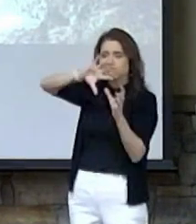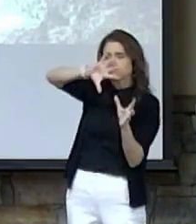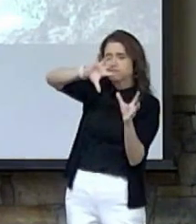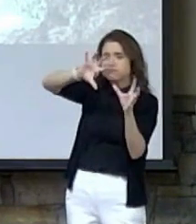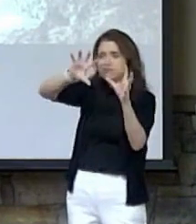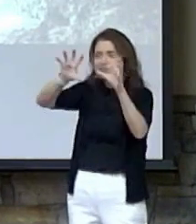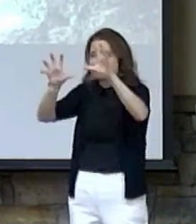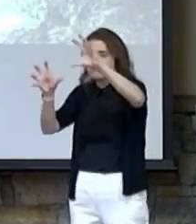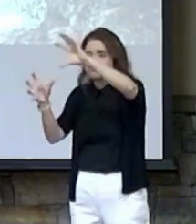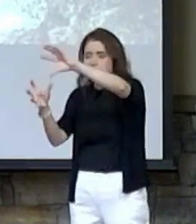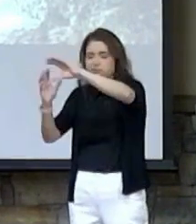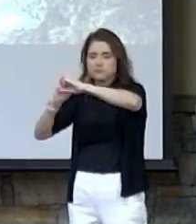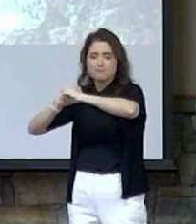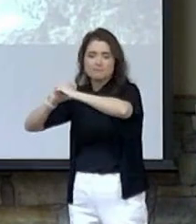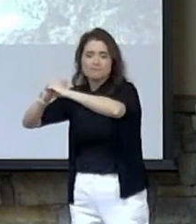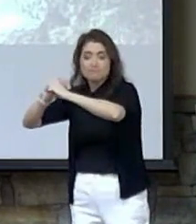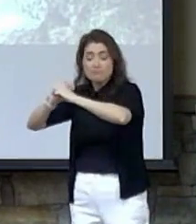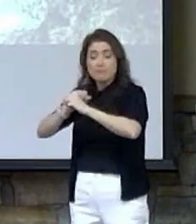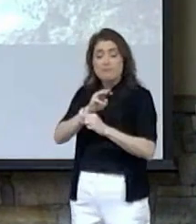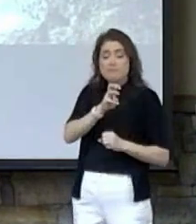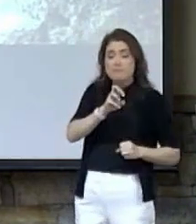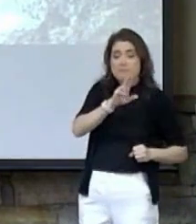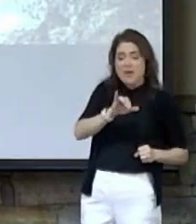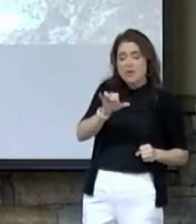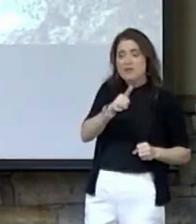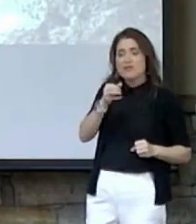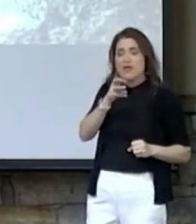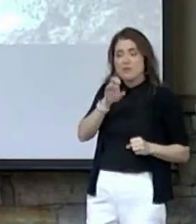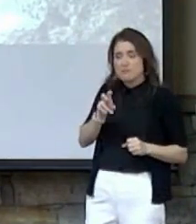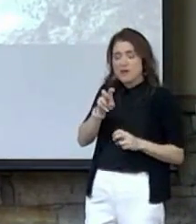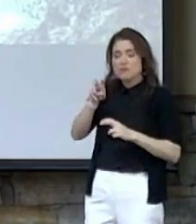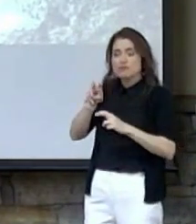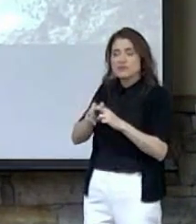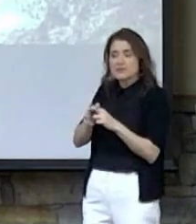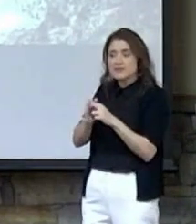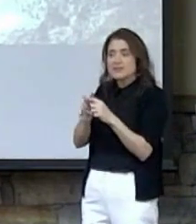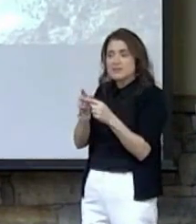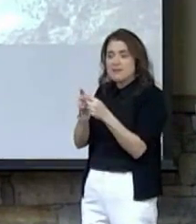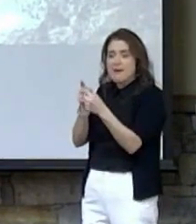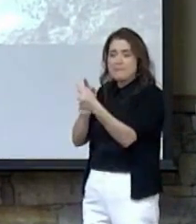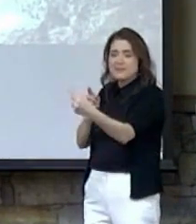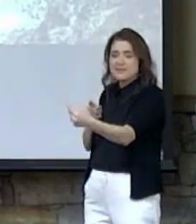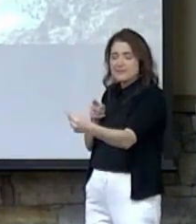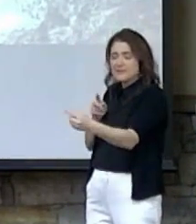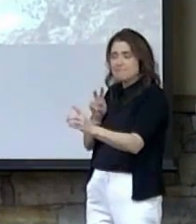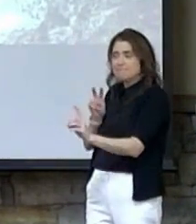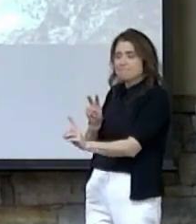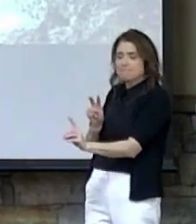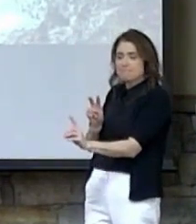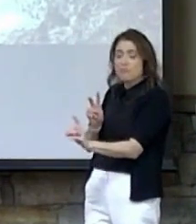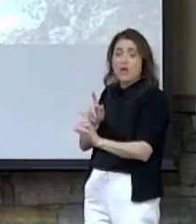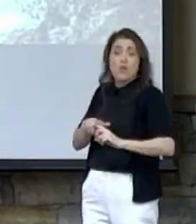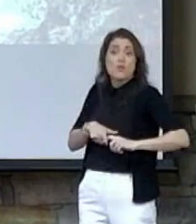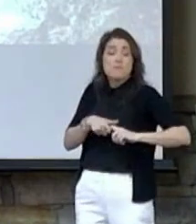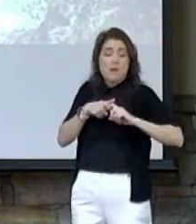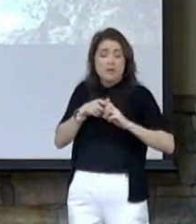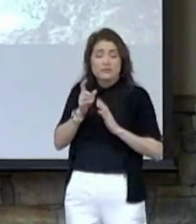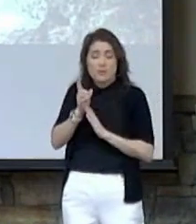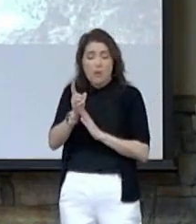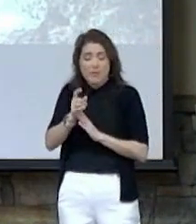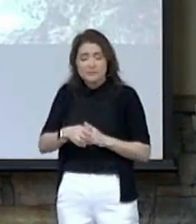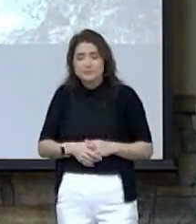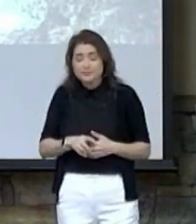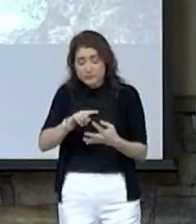Mary Magdalene and the other Mary were there sitting opposite the tomb. We'll pause there for a moment.